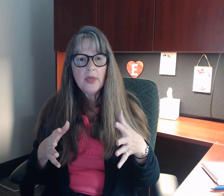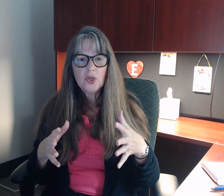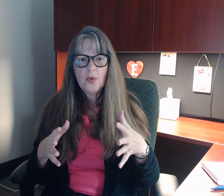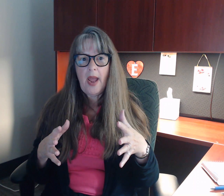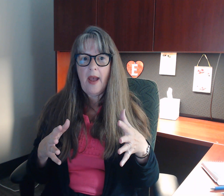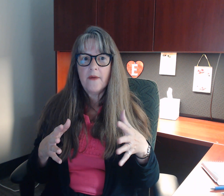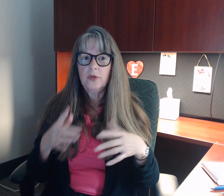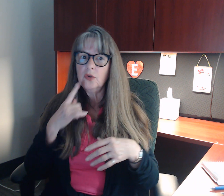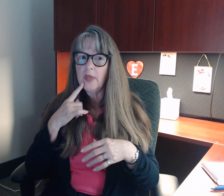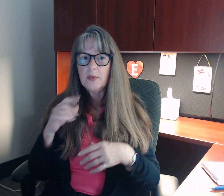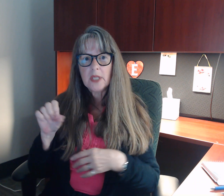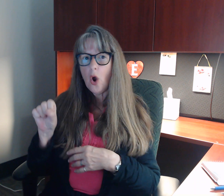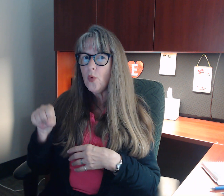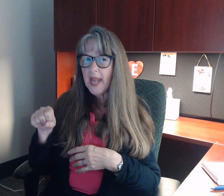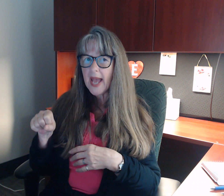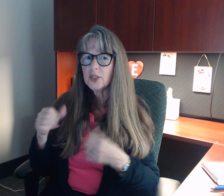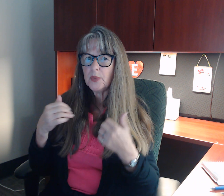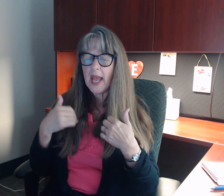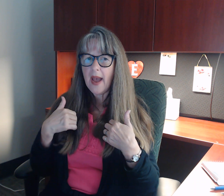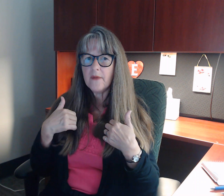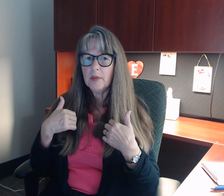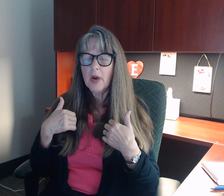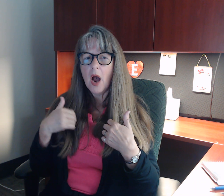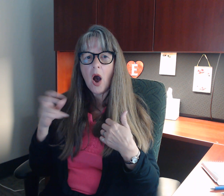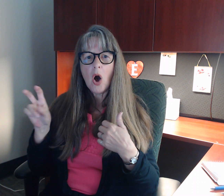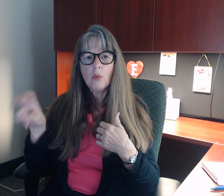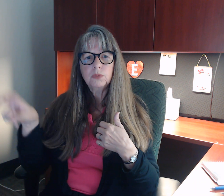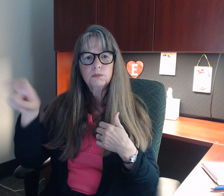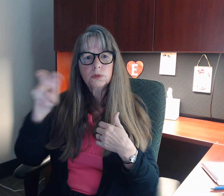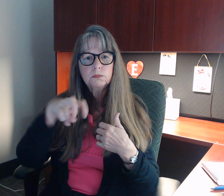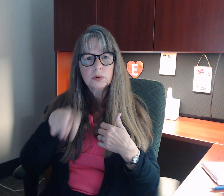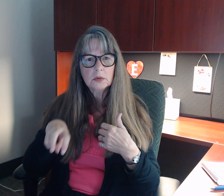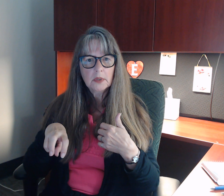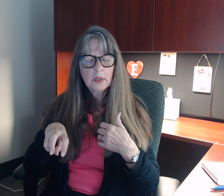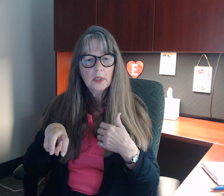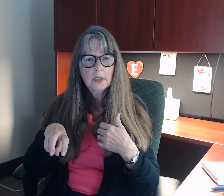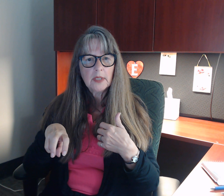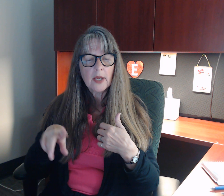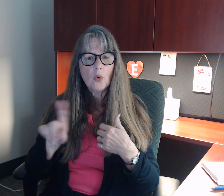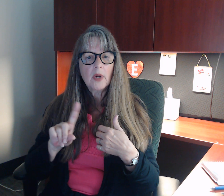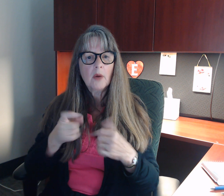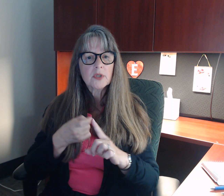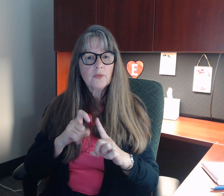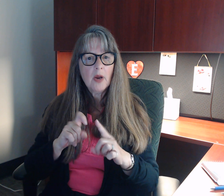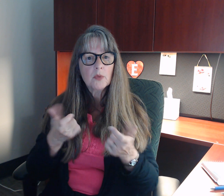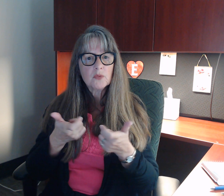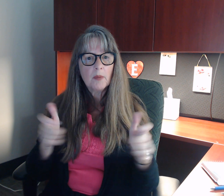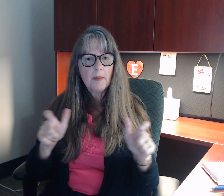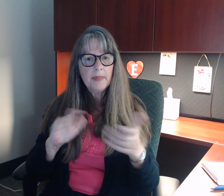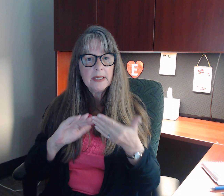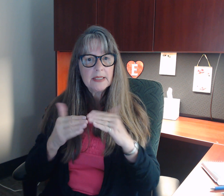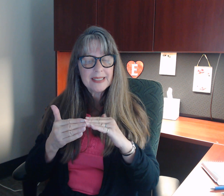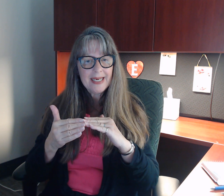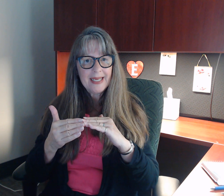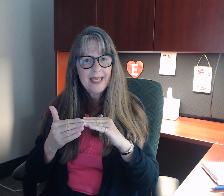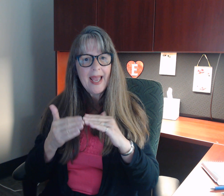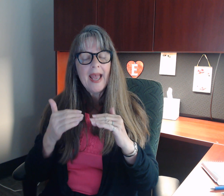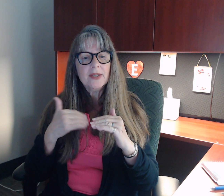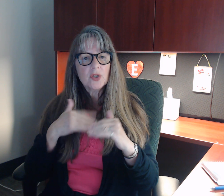you have. And they would say, oh, yes, we have them all. Like where I was from a big city. And so the